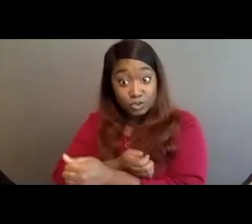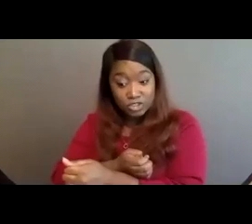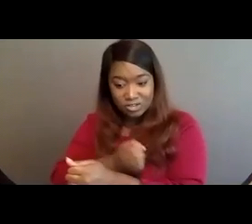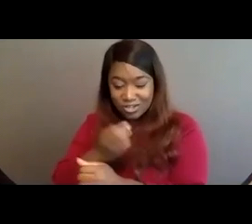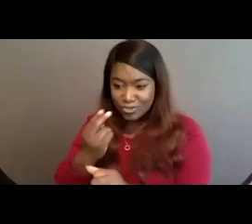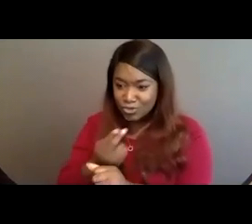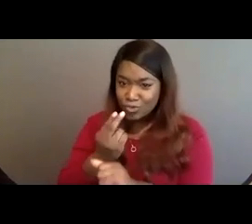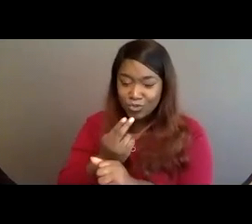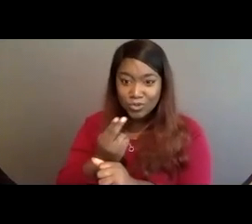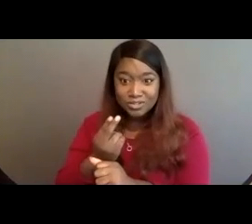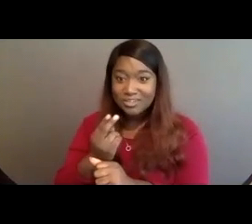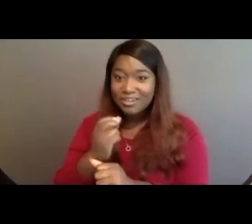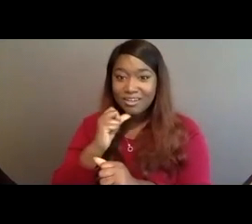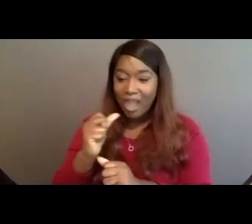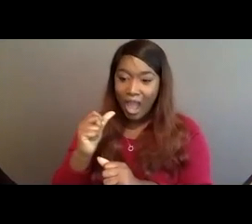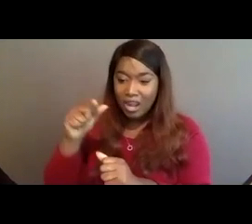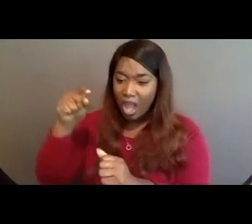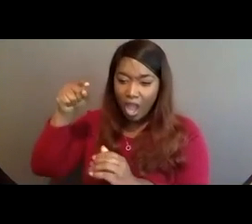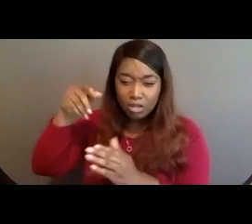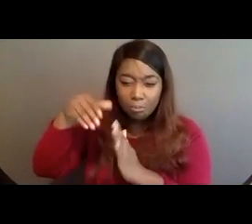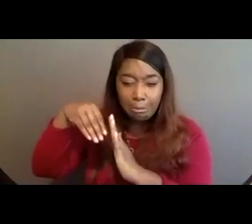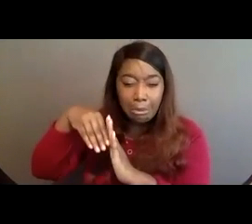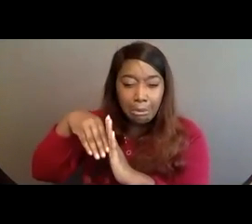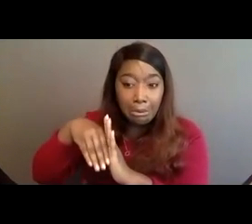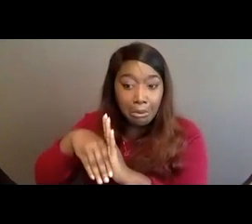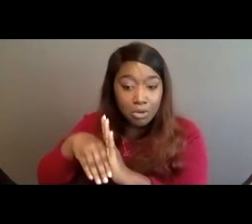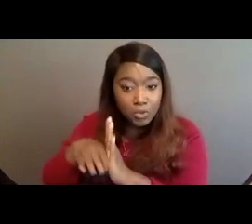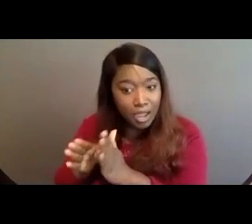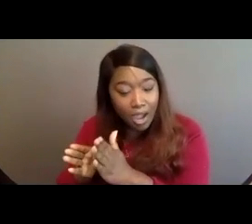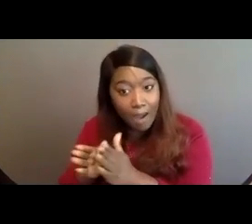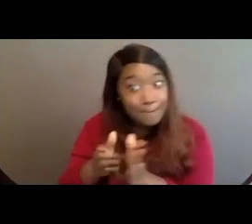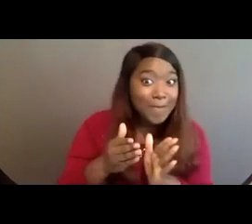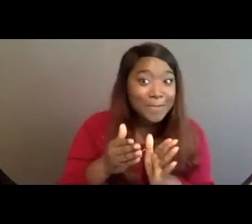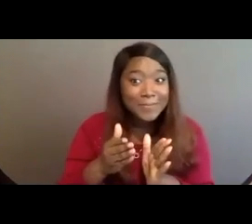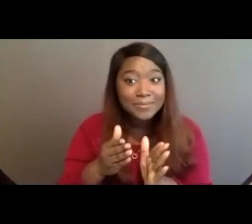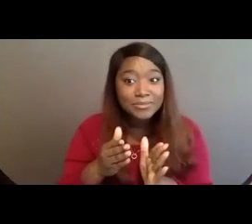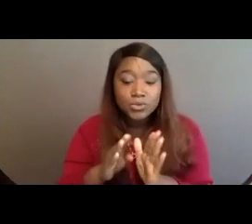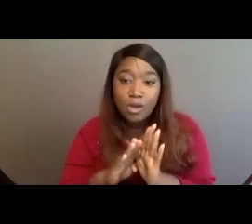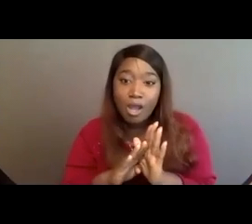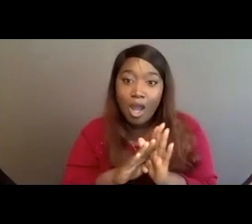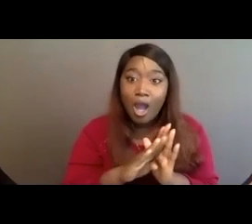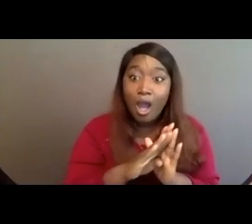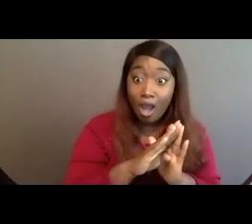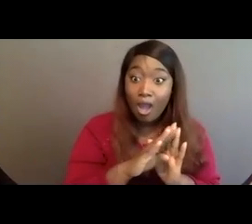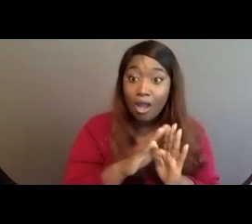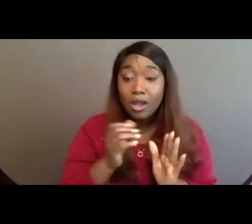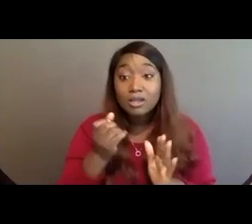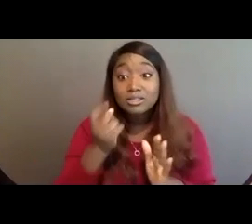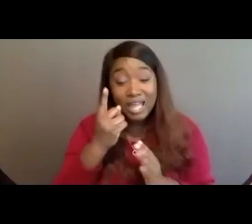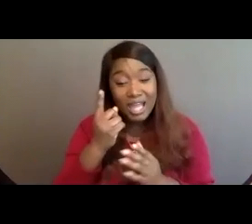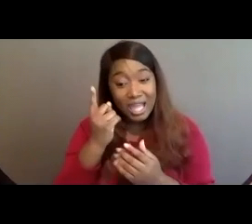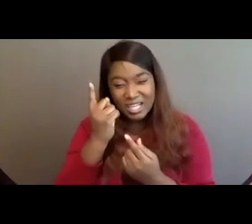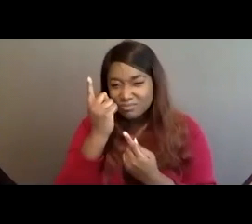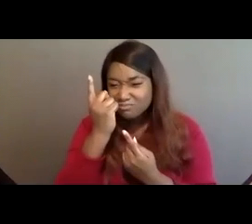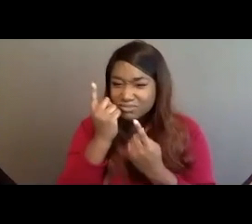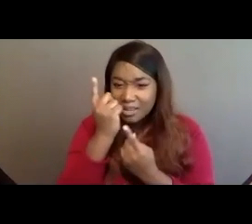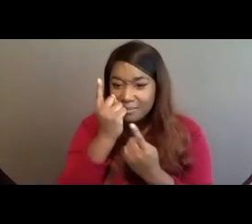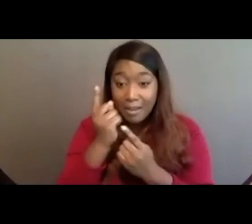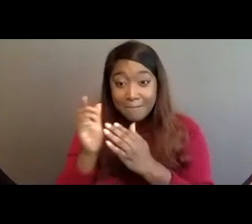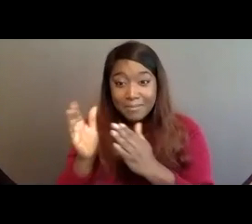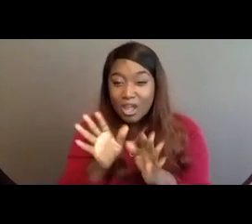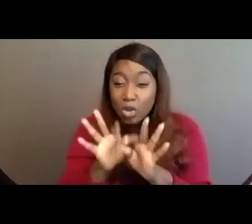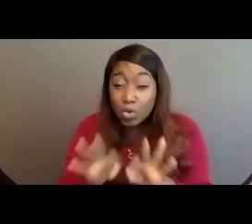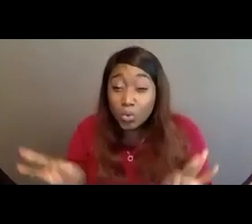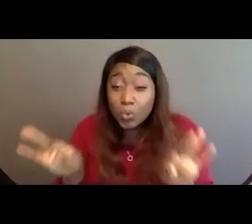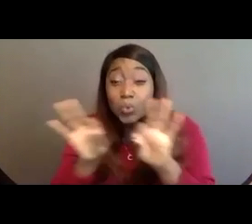straight down, but begin to pivot over. And why it's so critical to think about planning, right, as well as action,